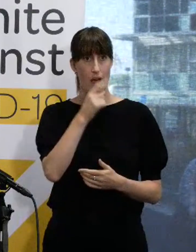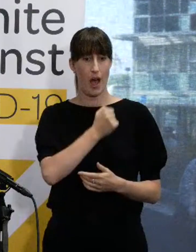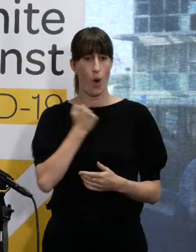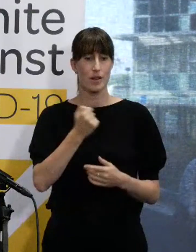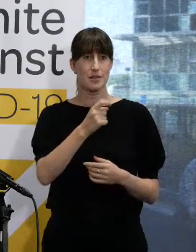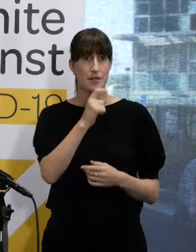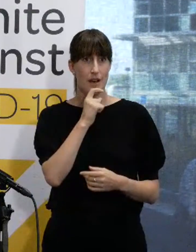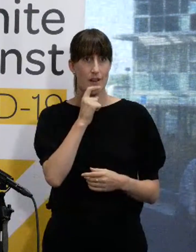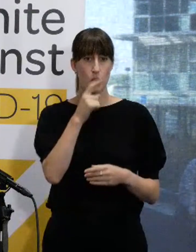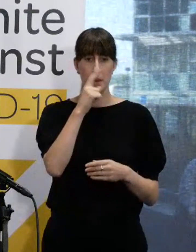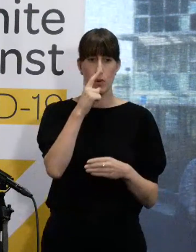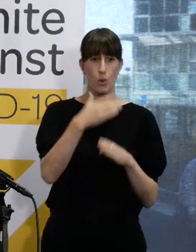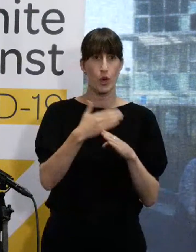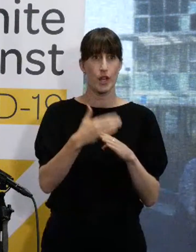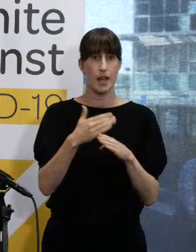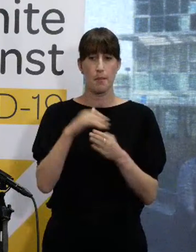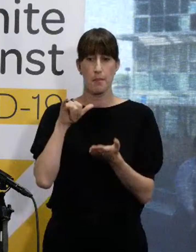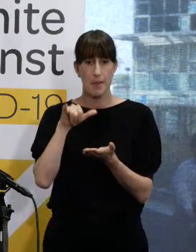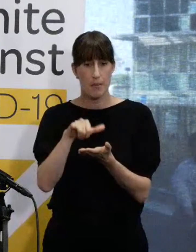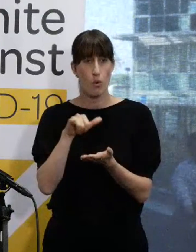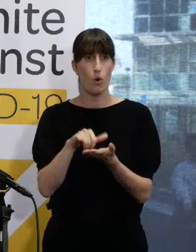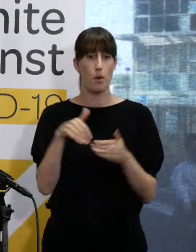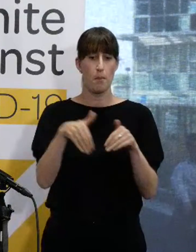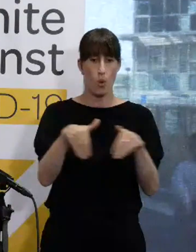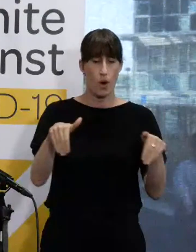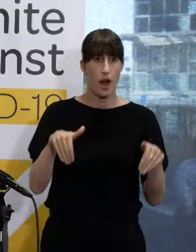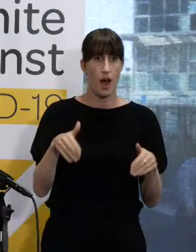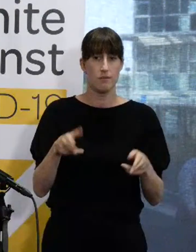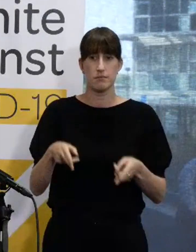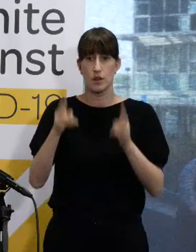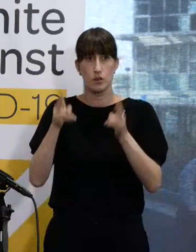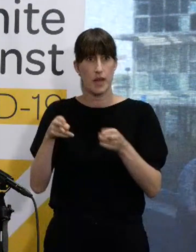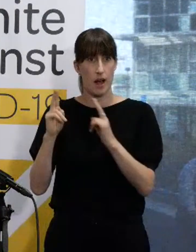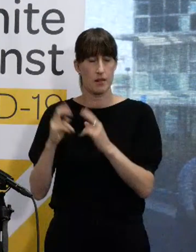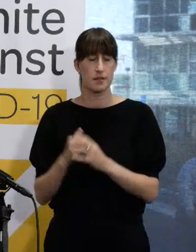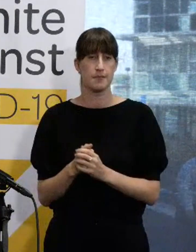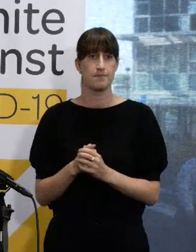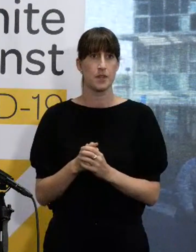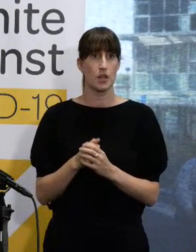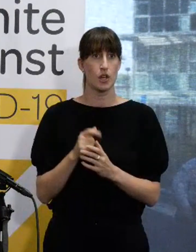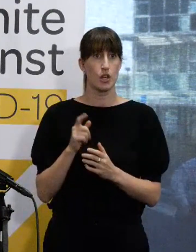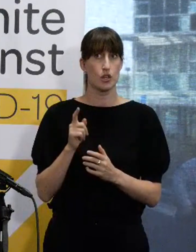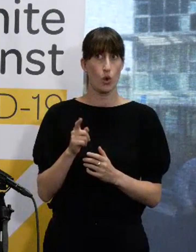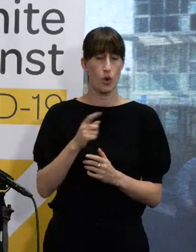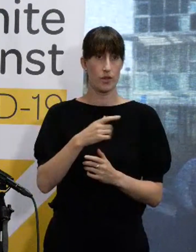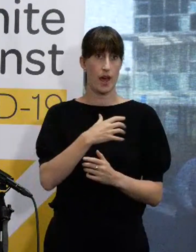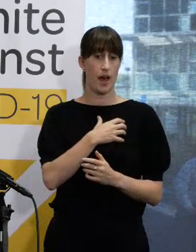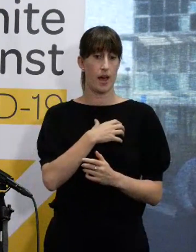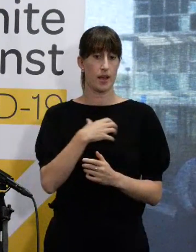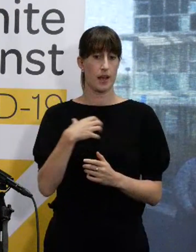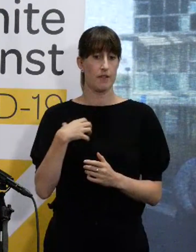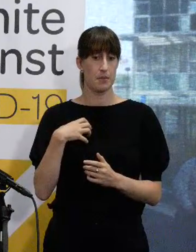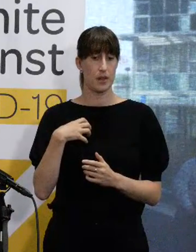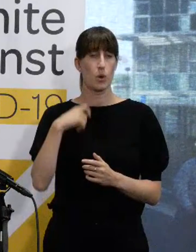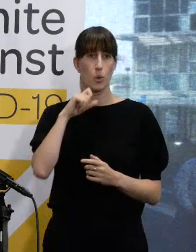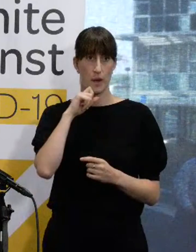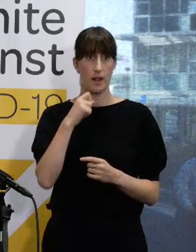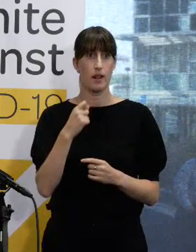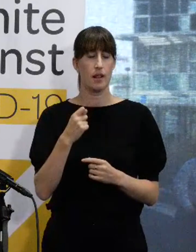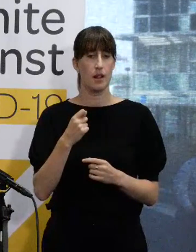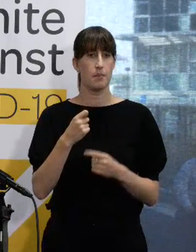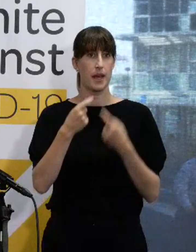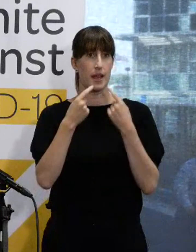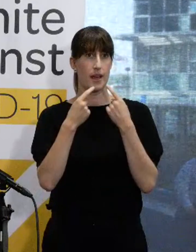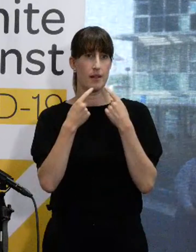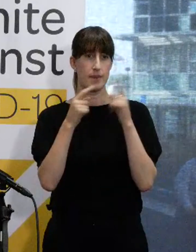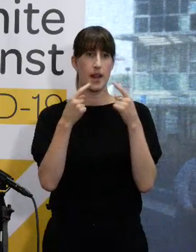in those facilities. And an announcement based on that advice and advice from across government is expected from the Prime Minister this